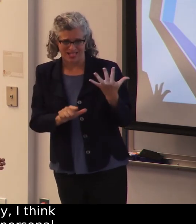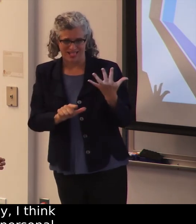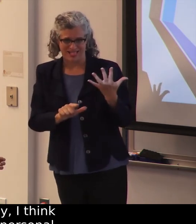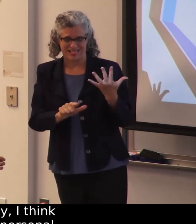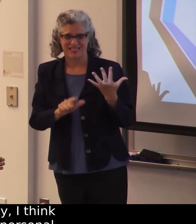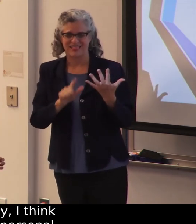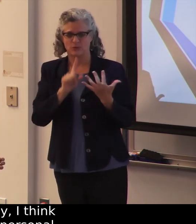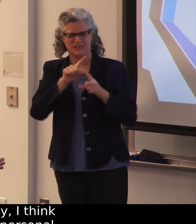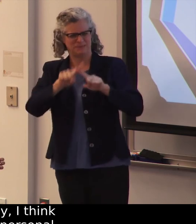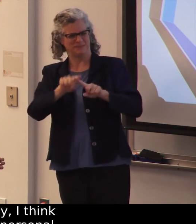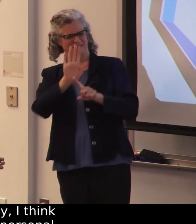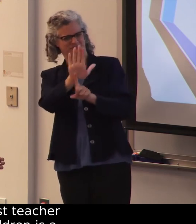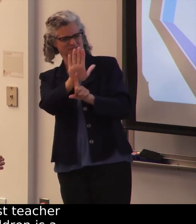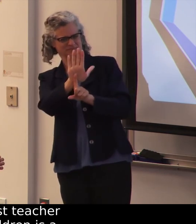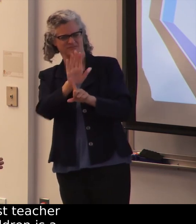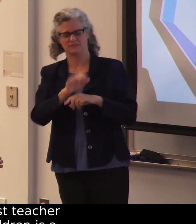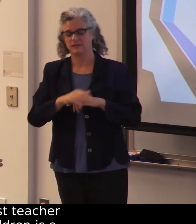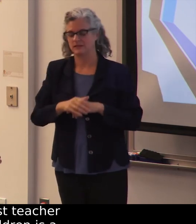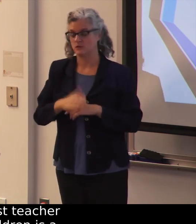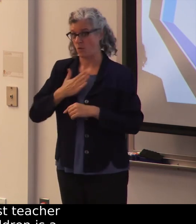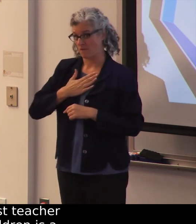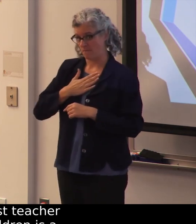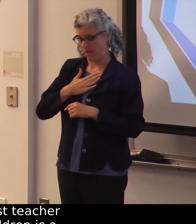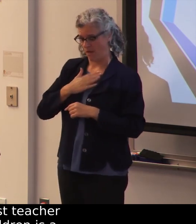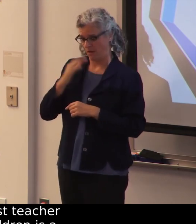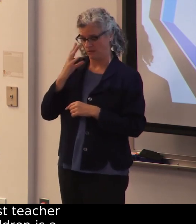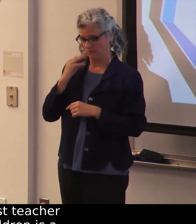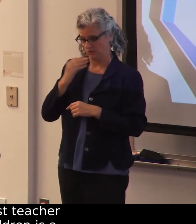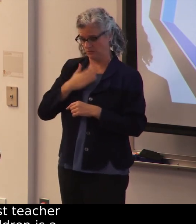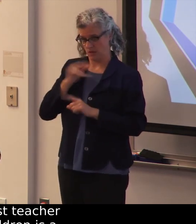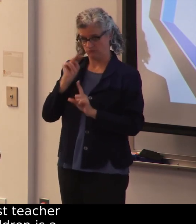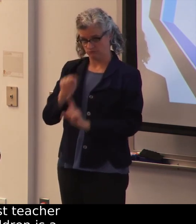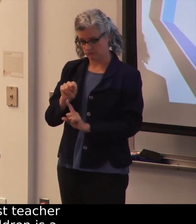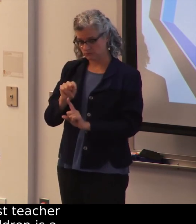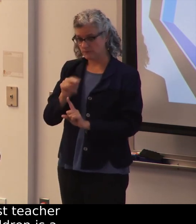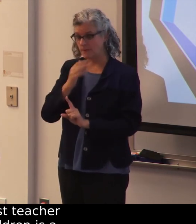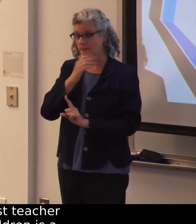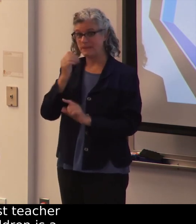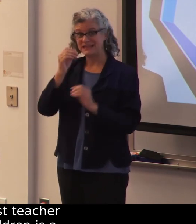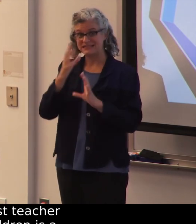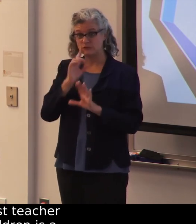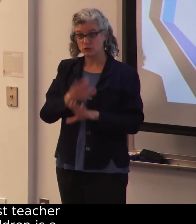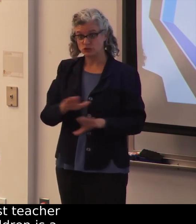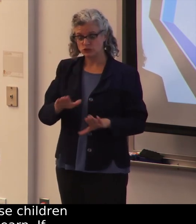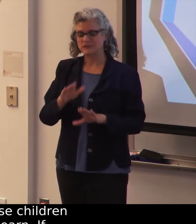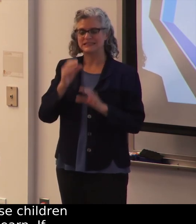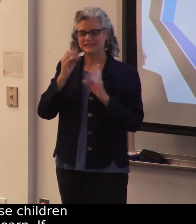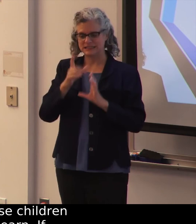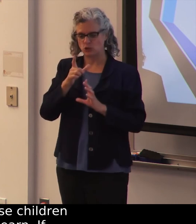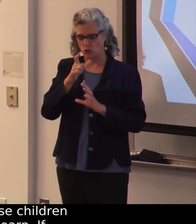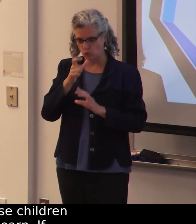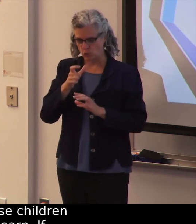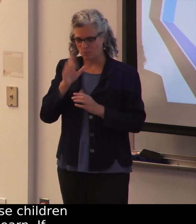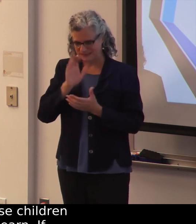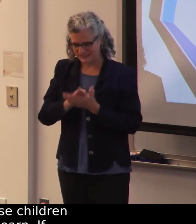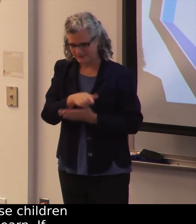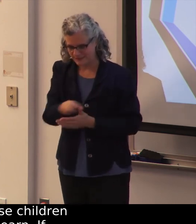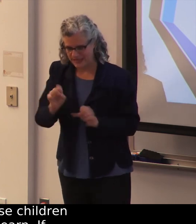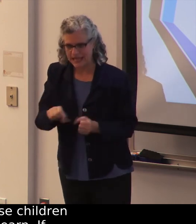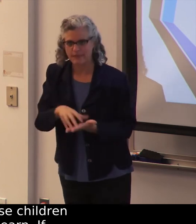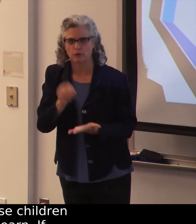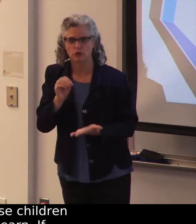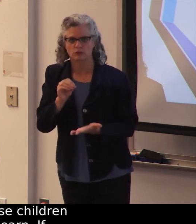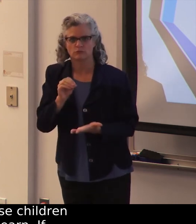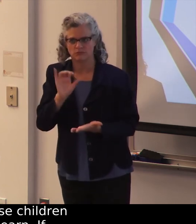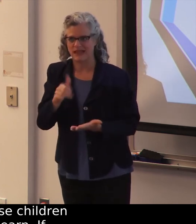right? And in my experience, right, the best teacher for children is a teacher who believes that those children can learn,